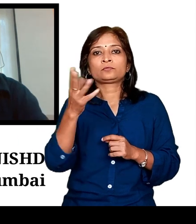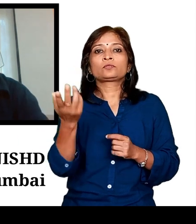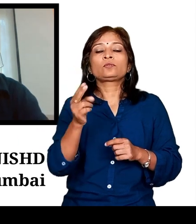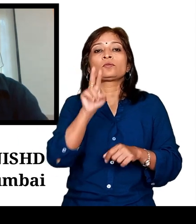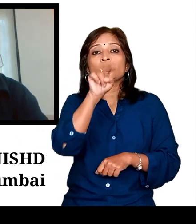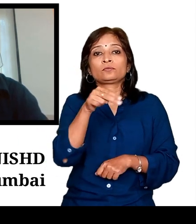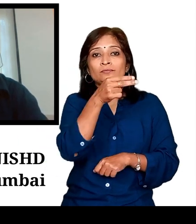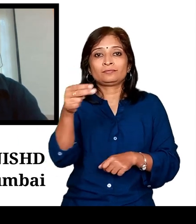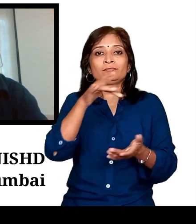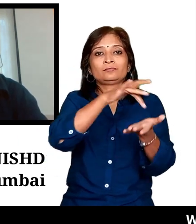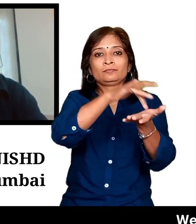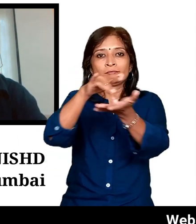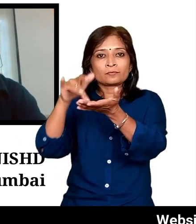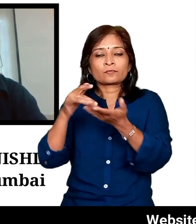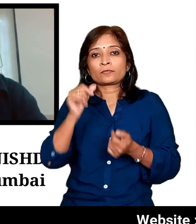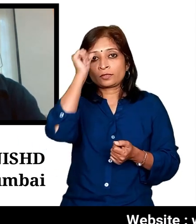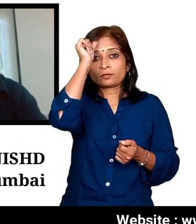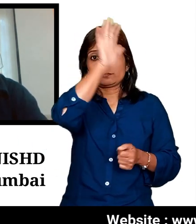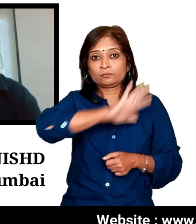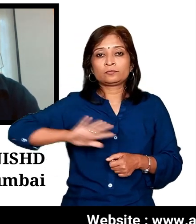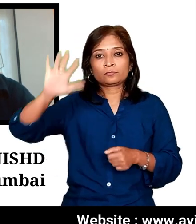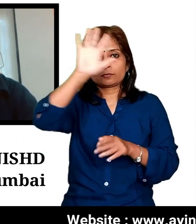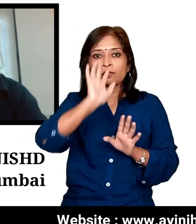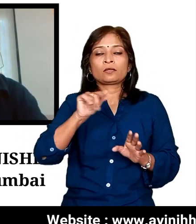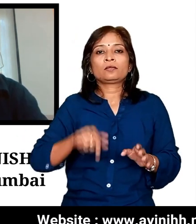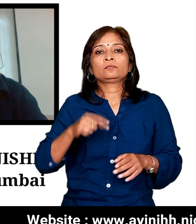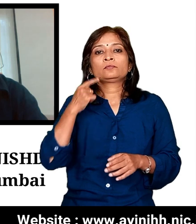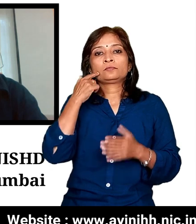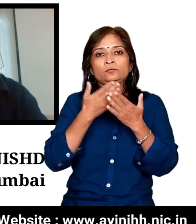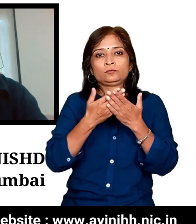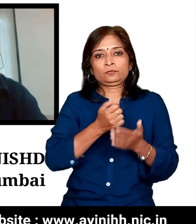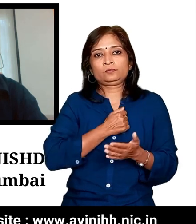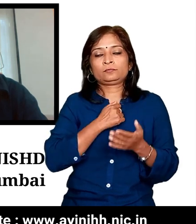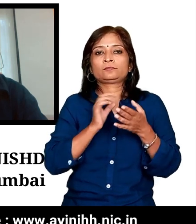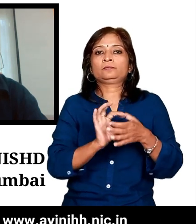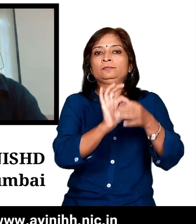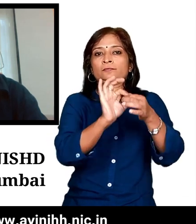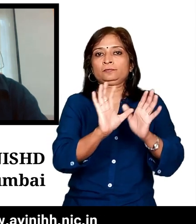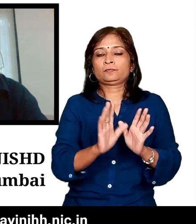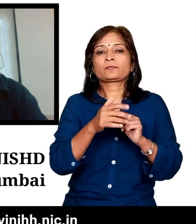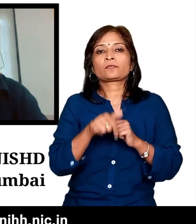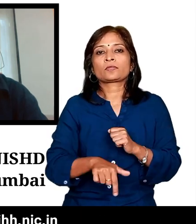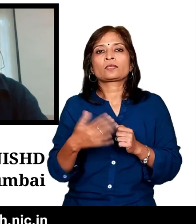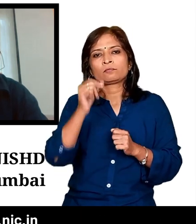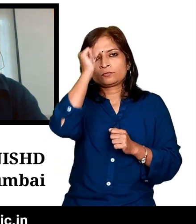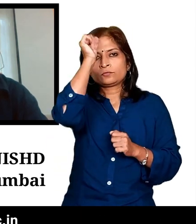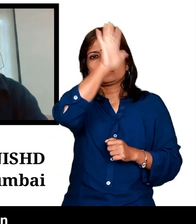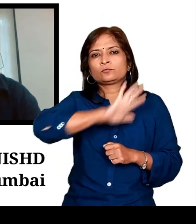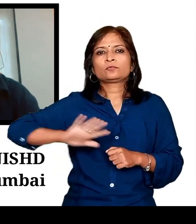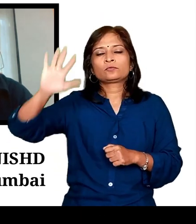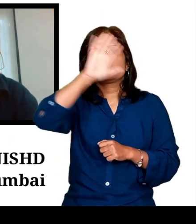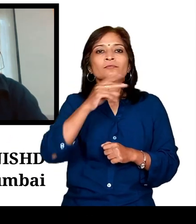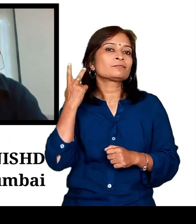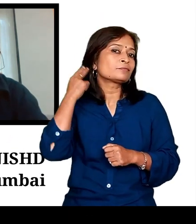293 hospitals were panelized by this institute and throughout the India we provide the services